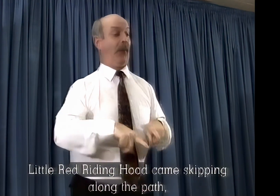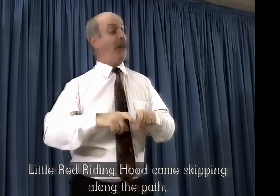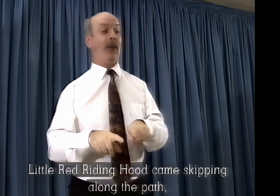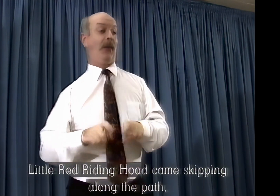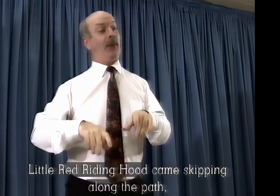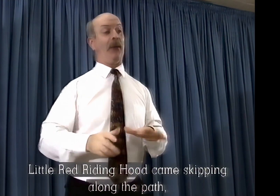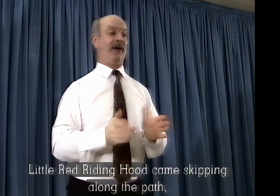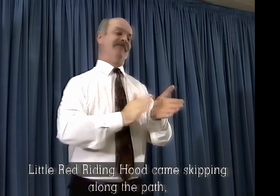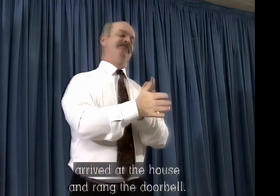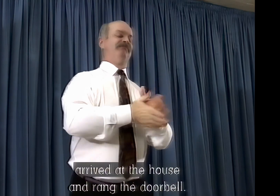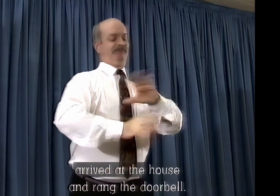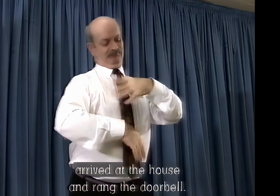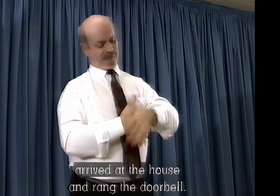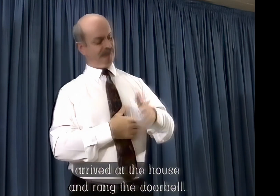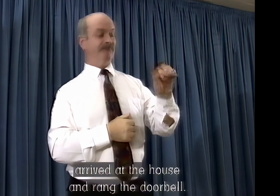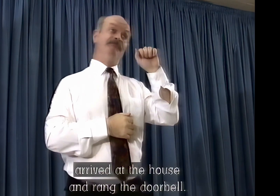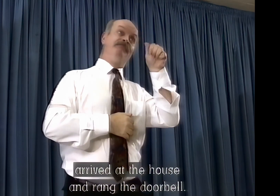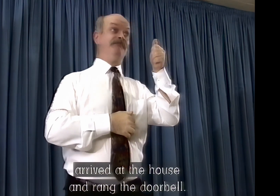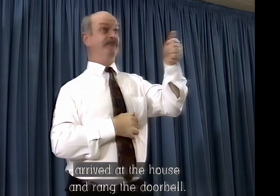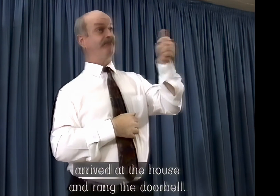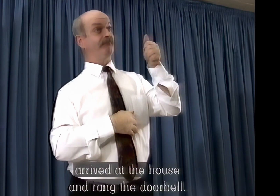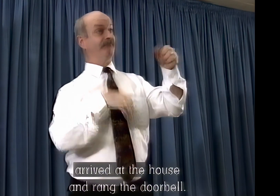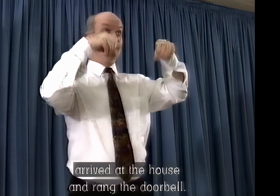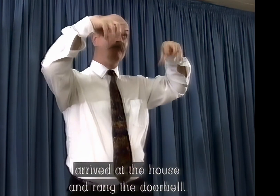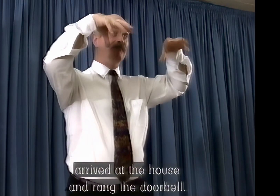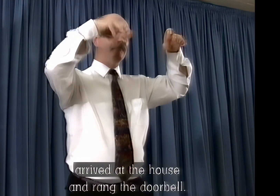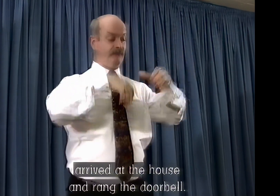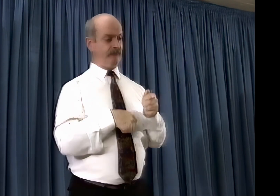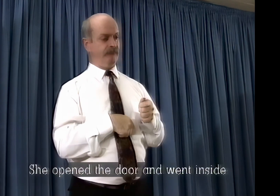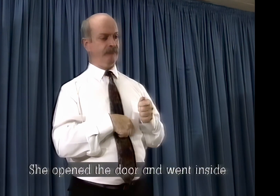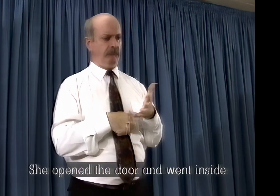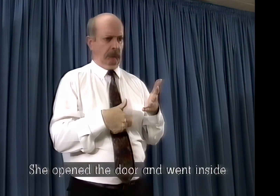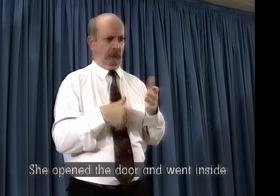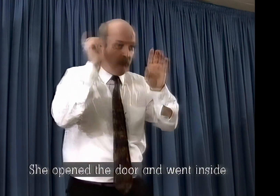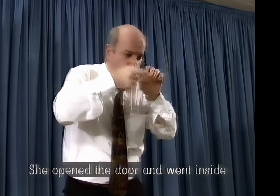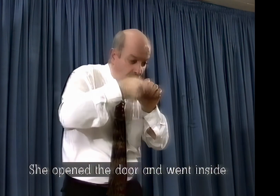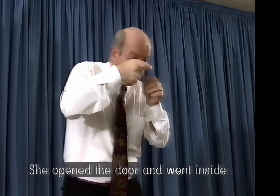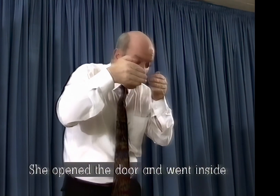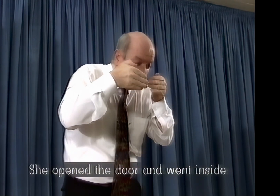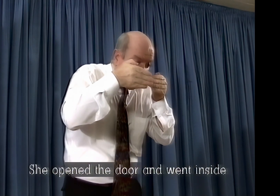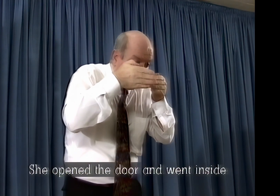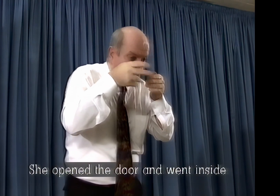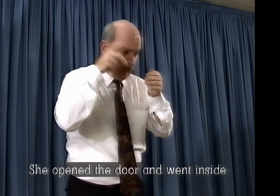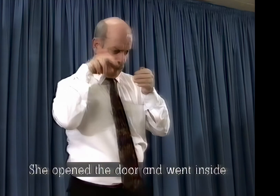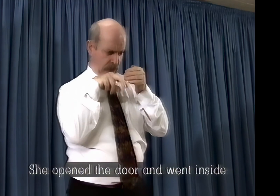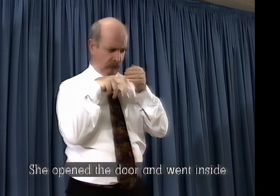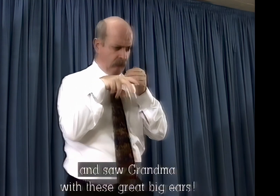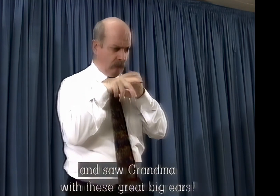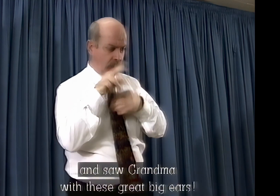Little Red Riding Hood came skipping along the path and arrived at the house with the cakes and rang the doorbell, and the lights all flashed. She opened the door